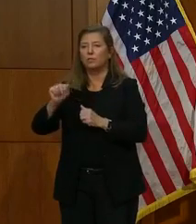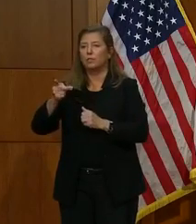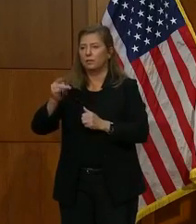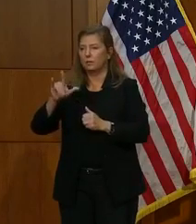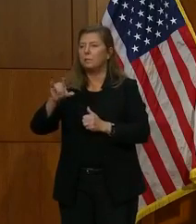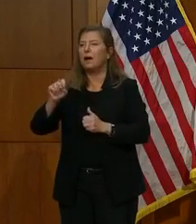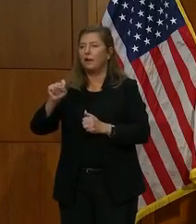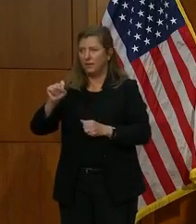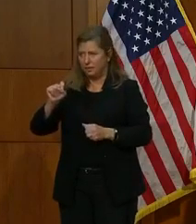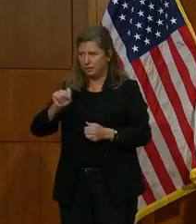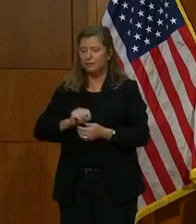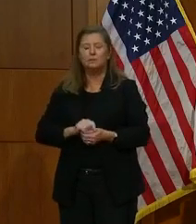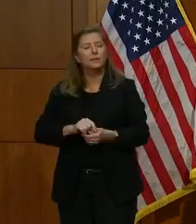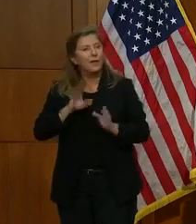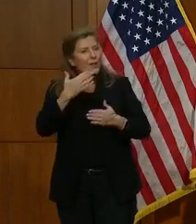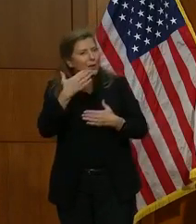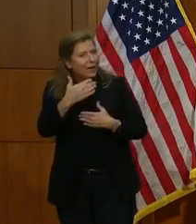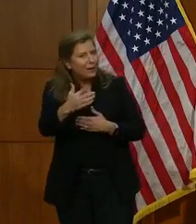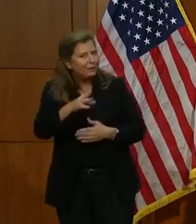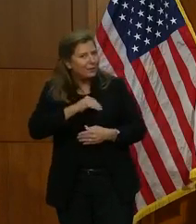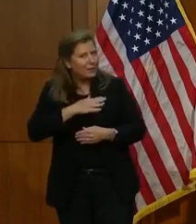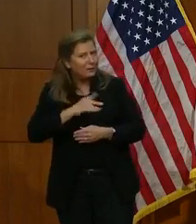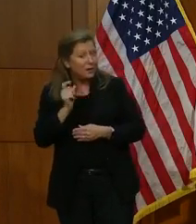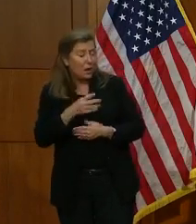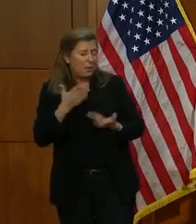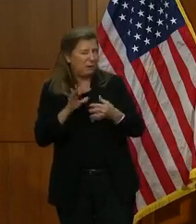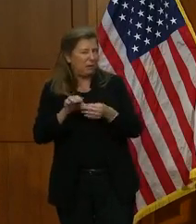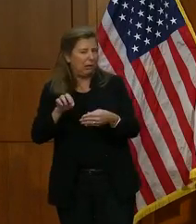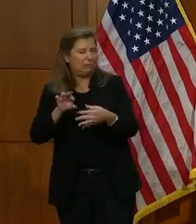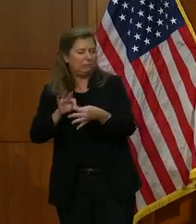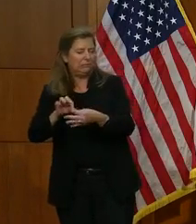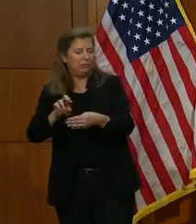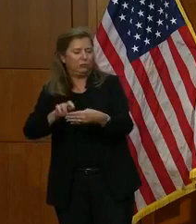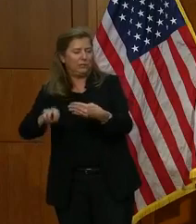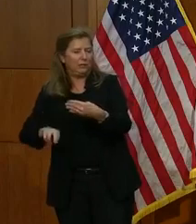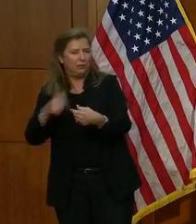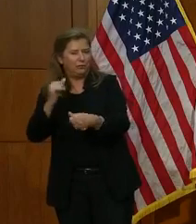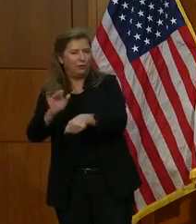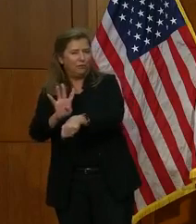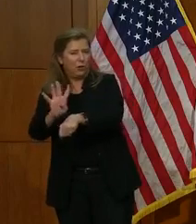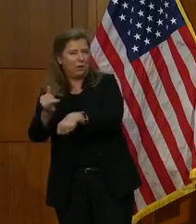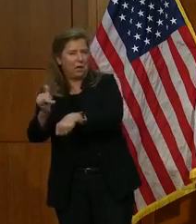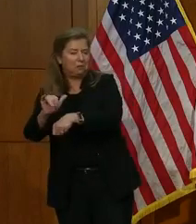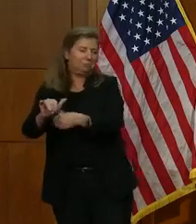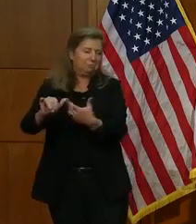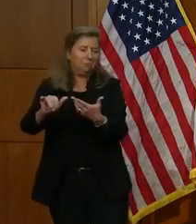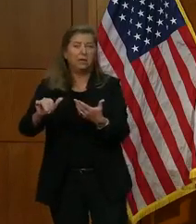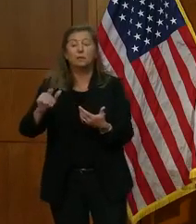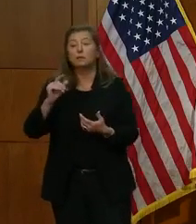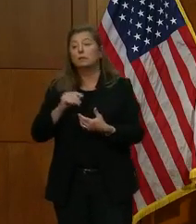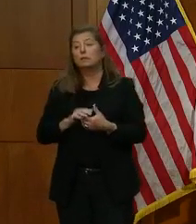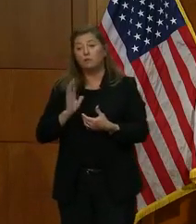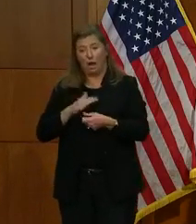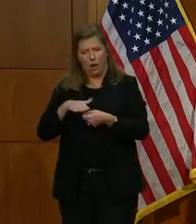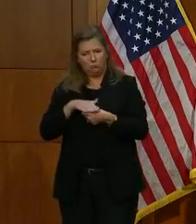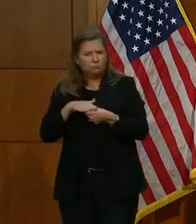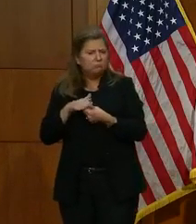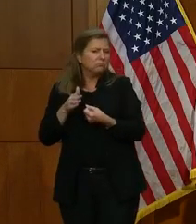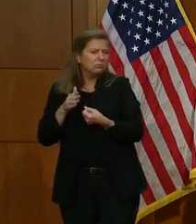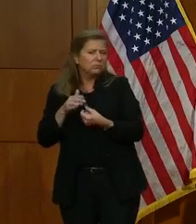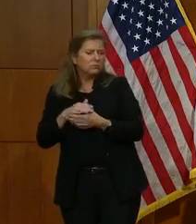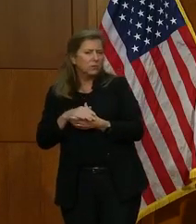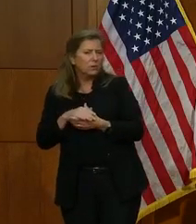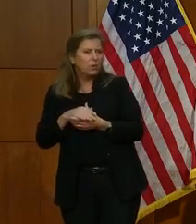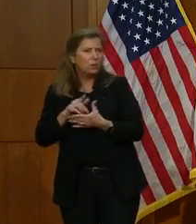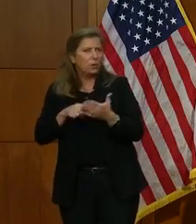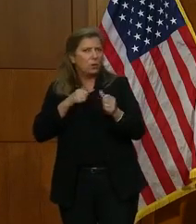Hi, thanks so much for taking my call. This may be a results question for 4 p.m., but as far as practicality, what we can expect as